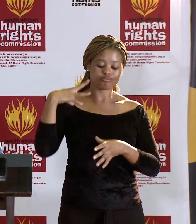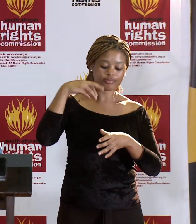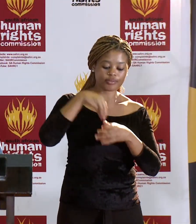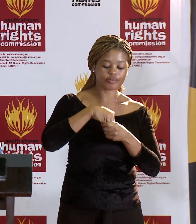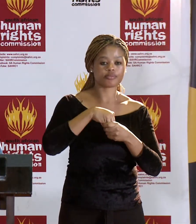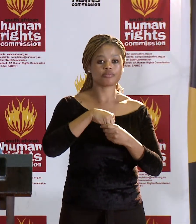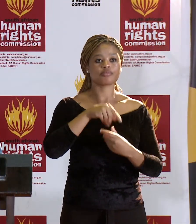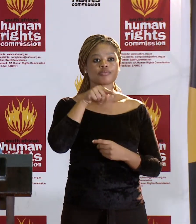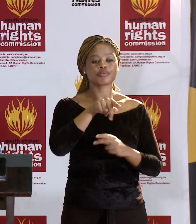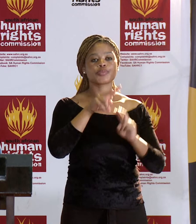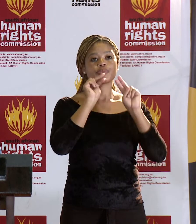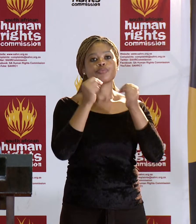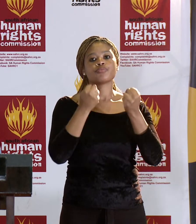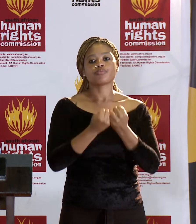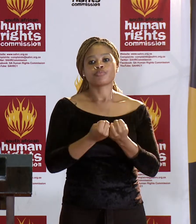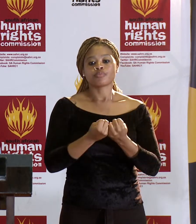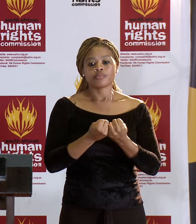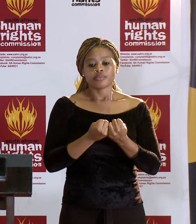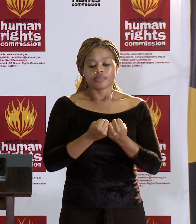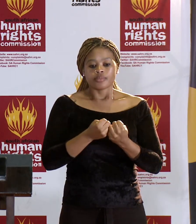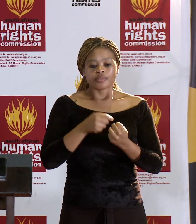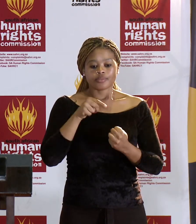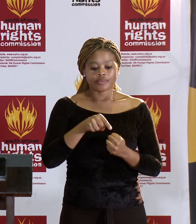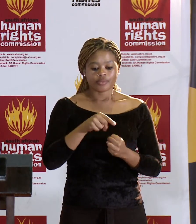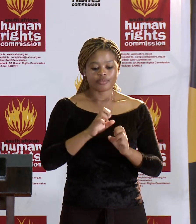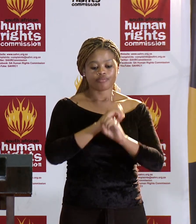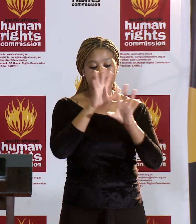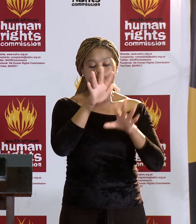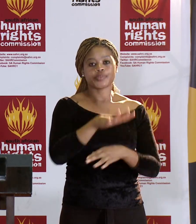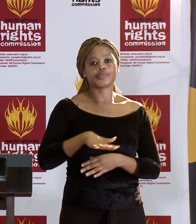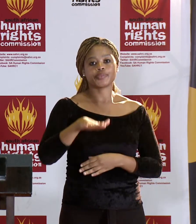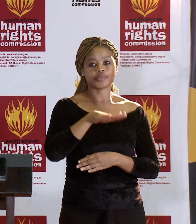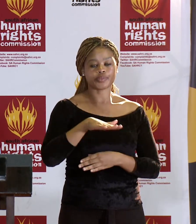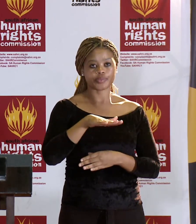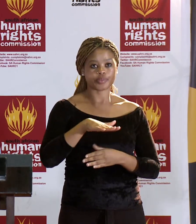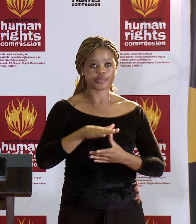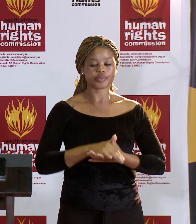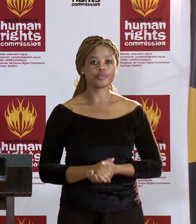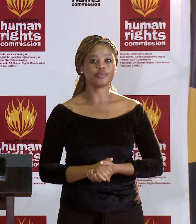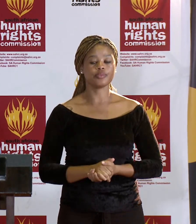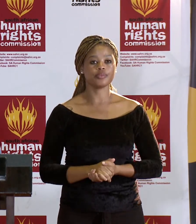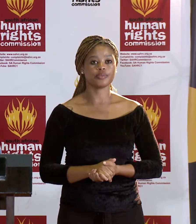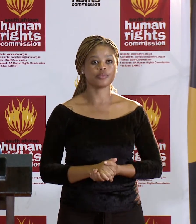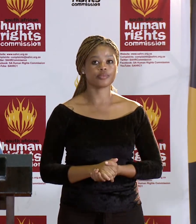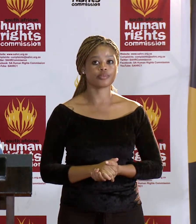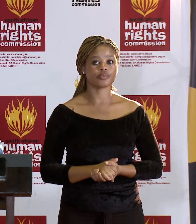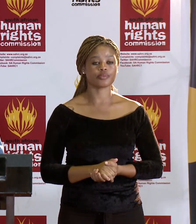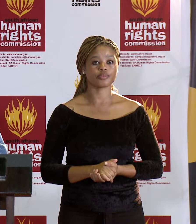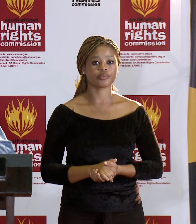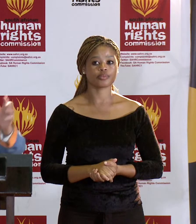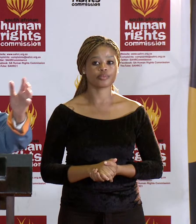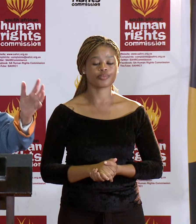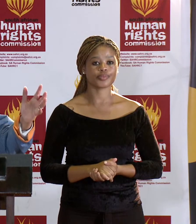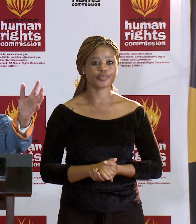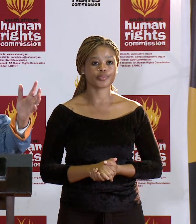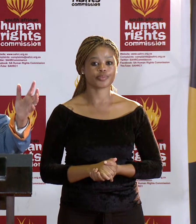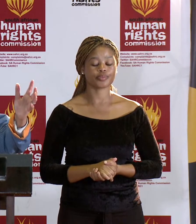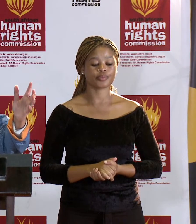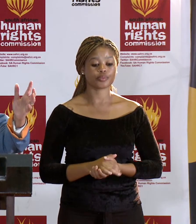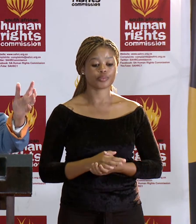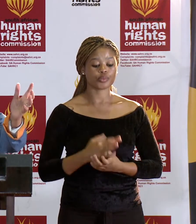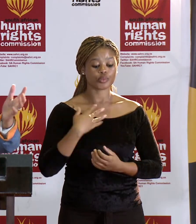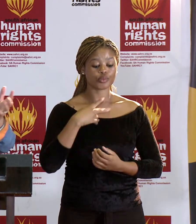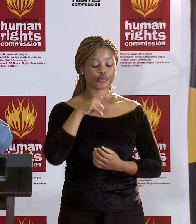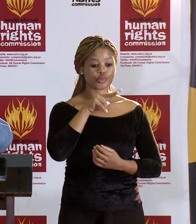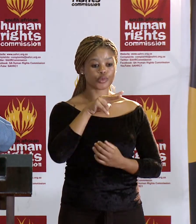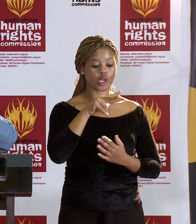part of this nation, of this wonderful place. And when you take this big